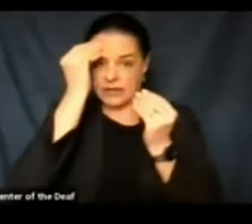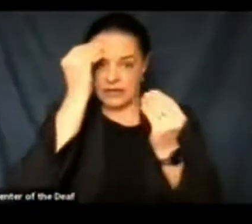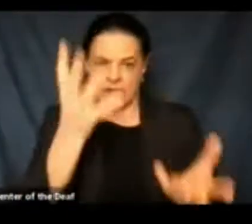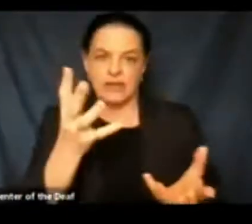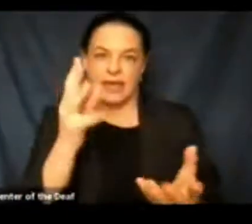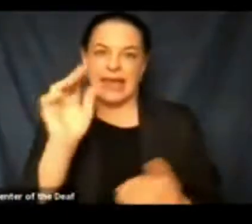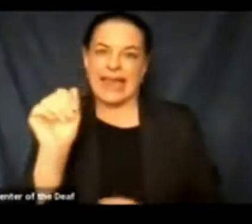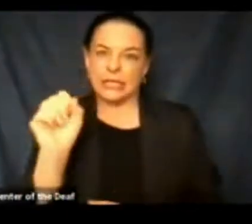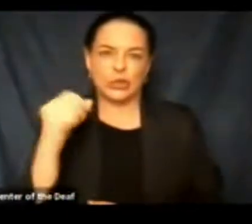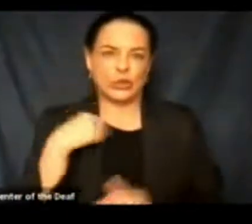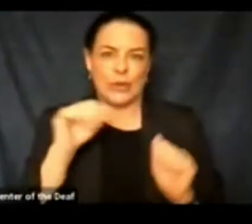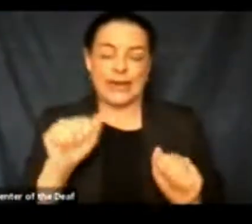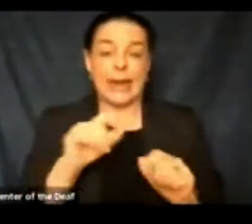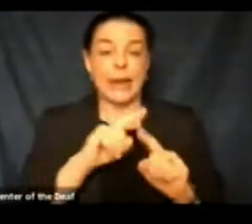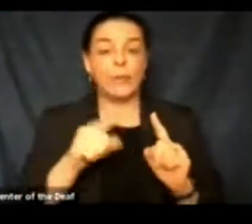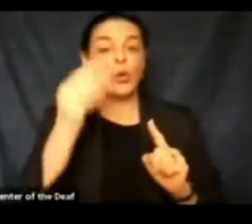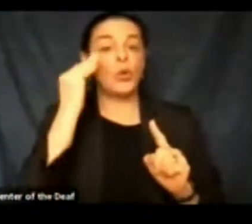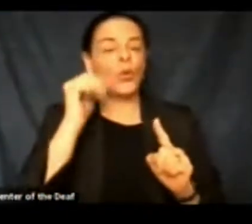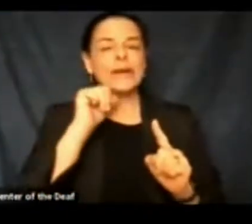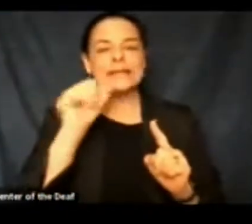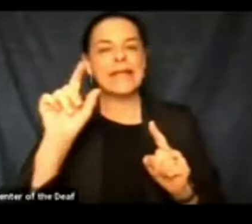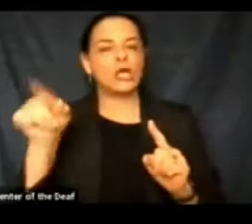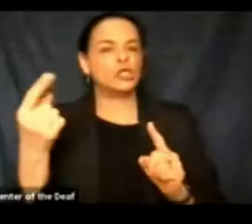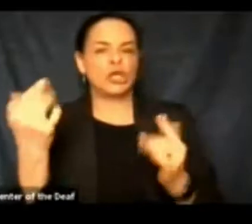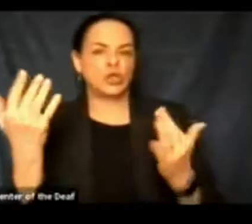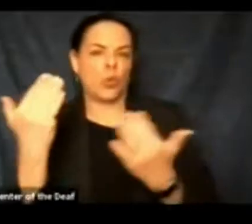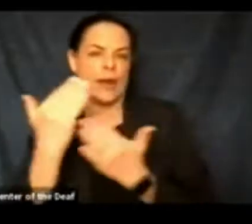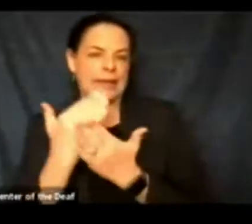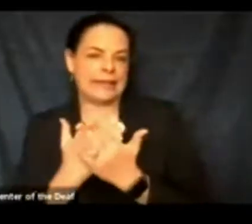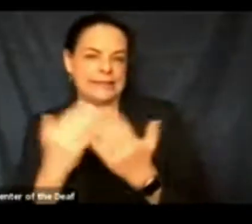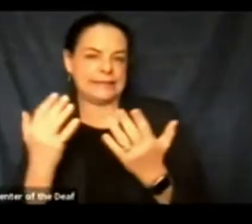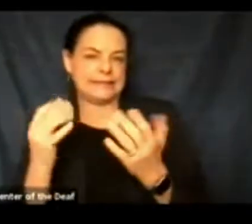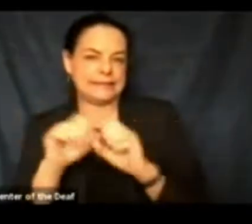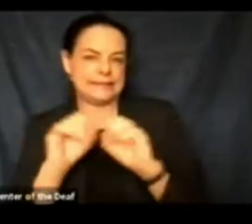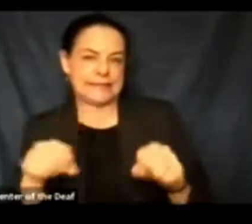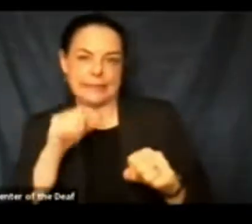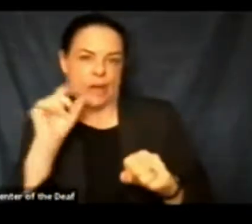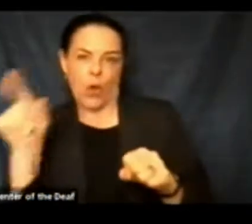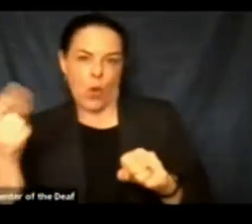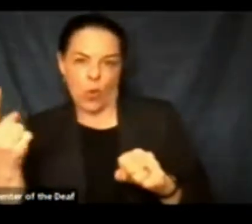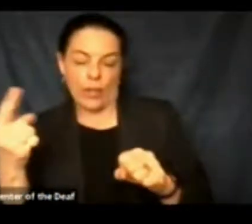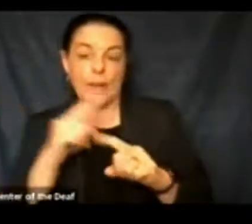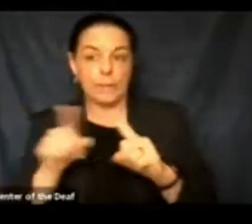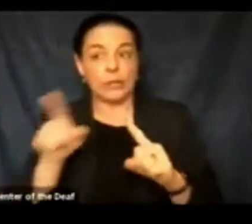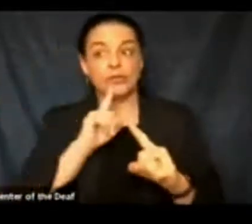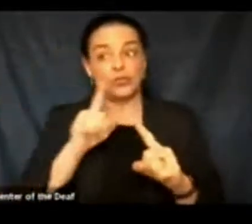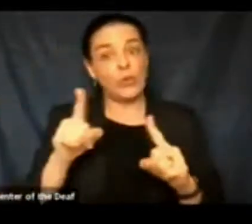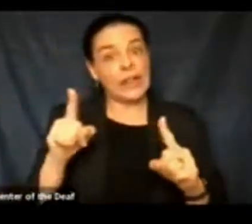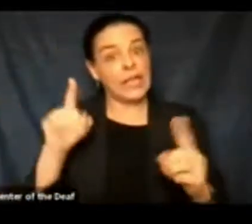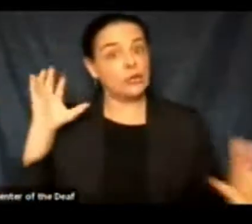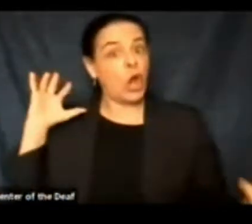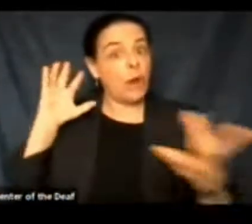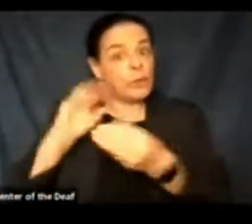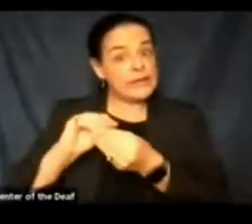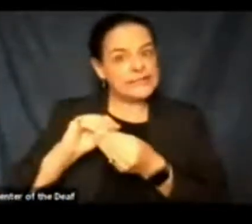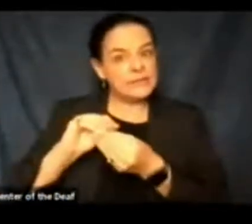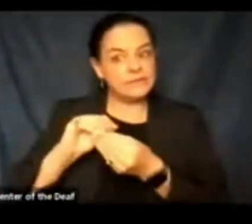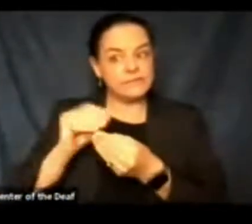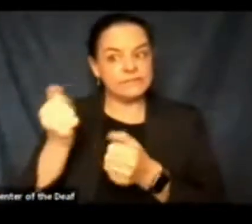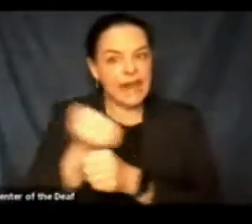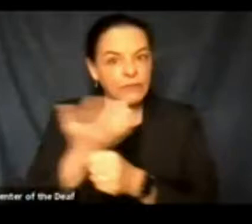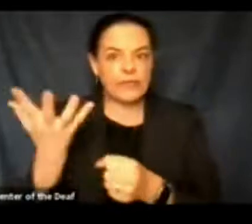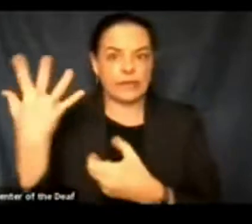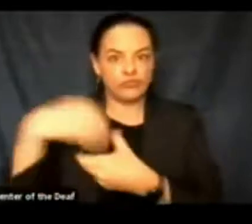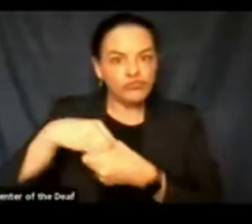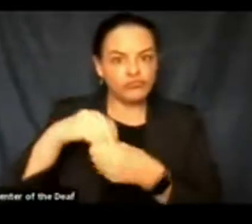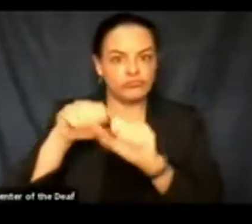want everybody to know that it's not just a waiting system. It's not just a wait list. It's actually a pretty comprehensive system. And so with that, we need to have